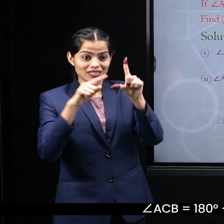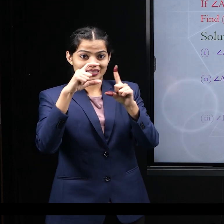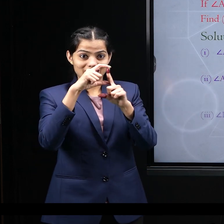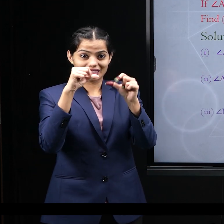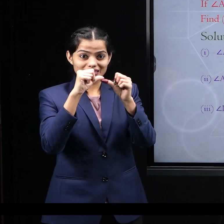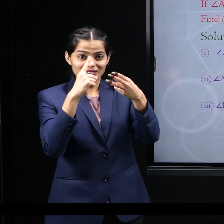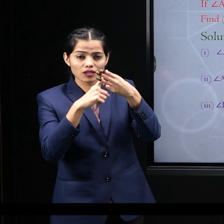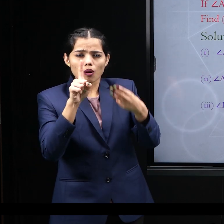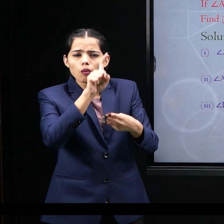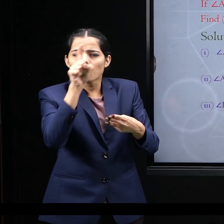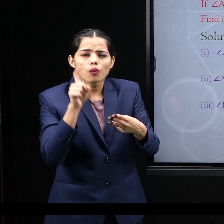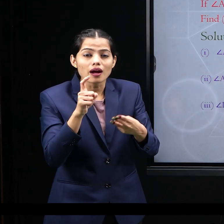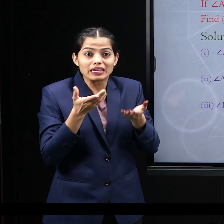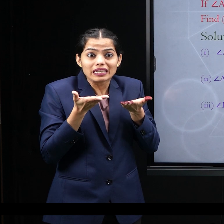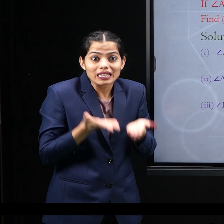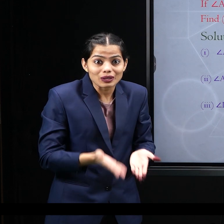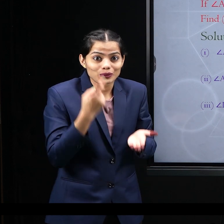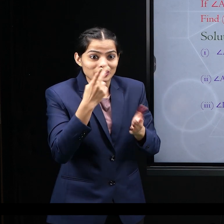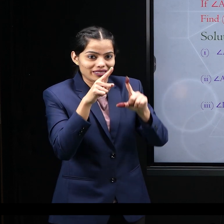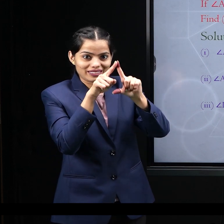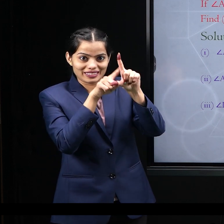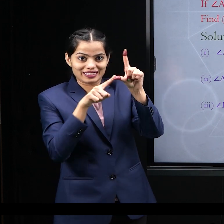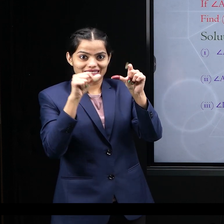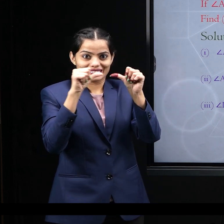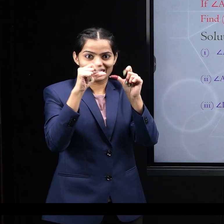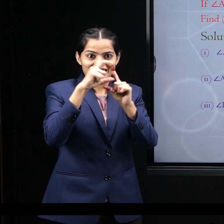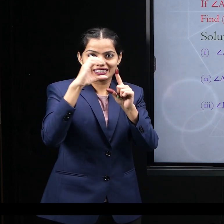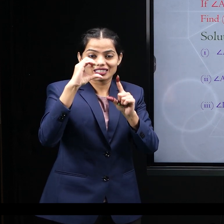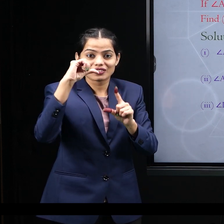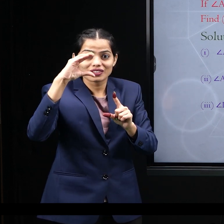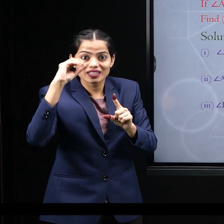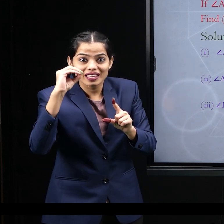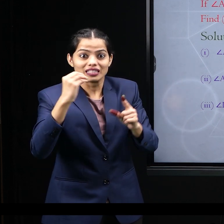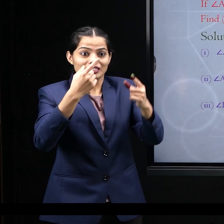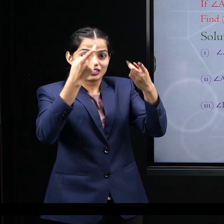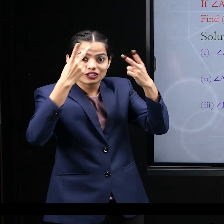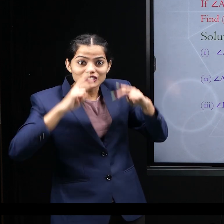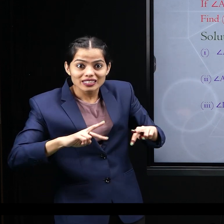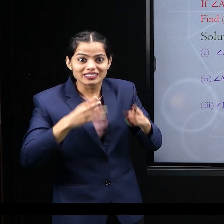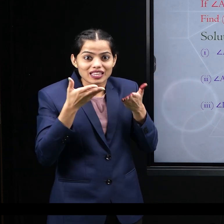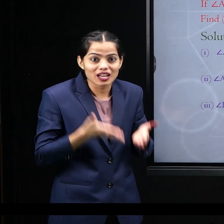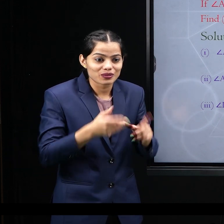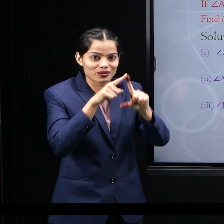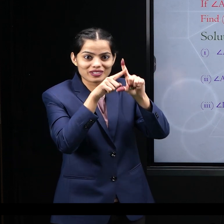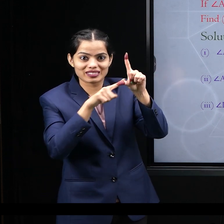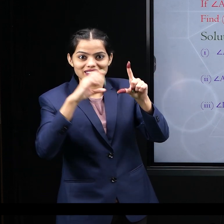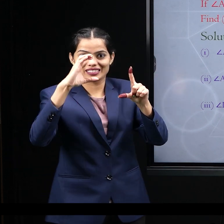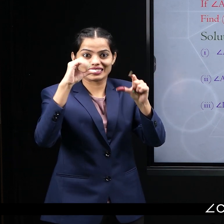Angle DAE is equal to what? Here angle ADC is equal to 90 degrees. Here